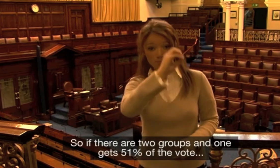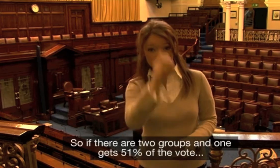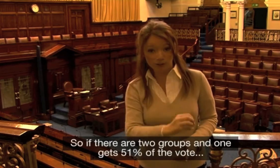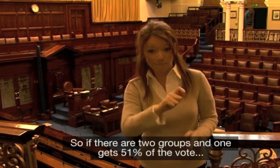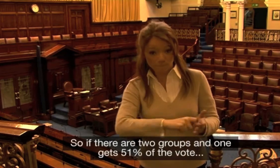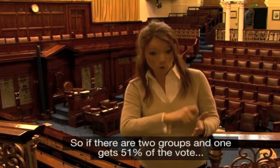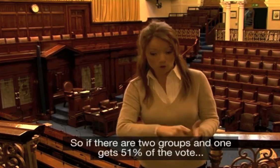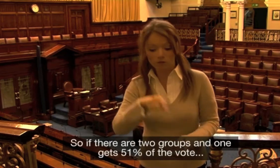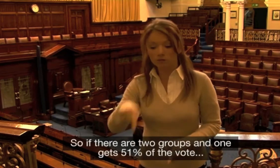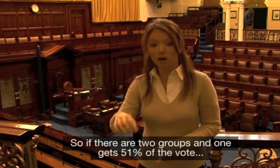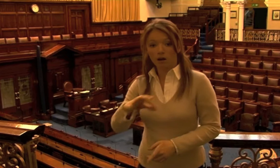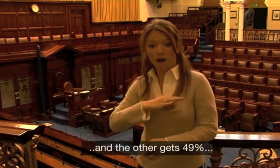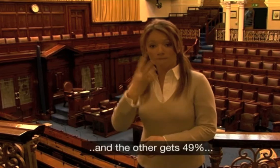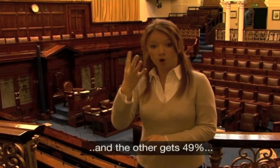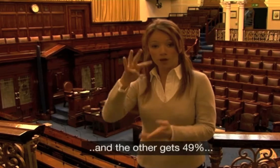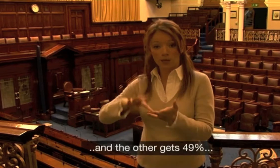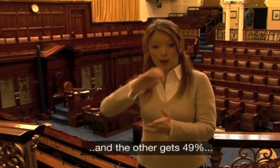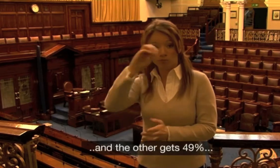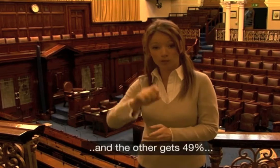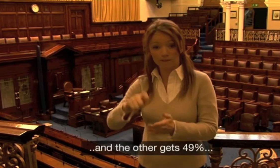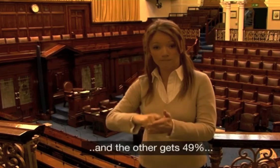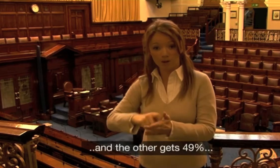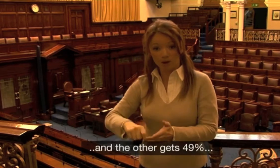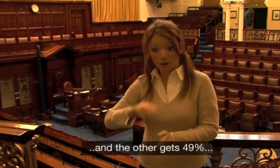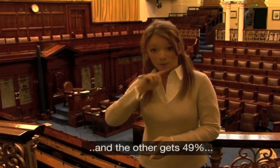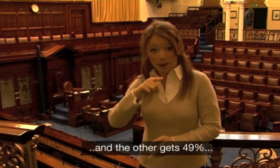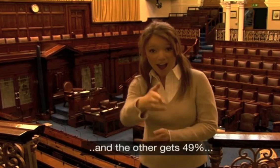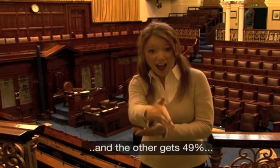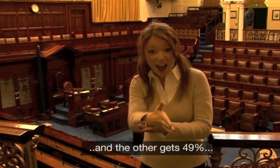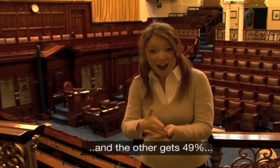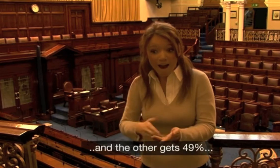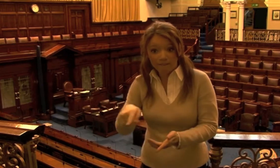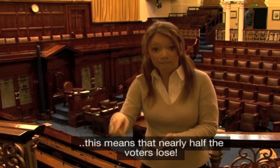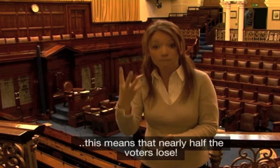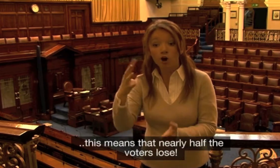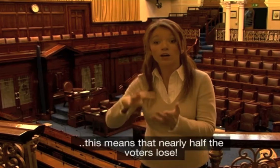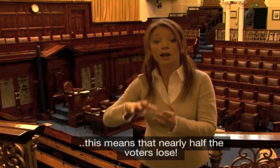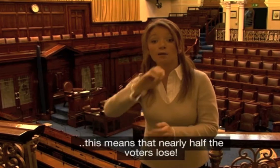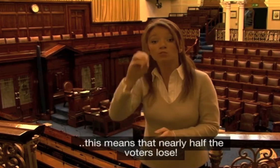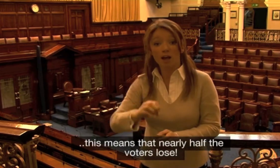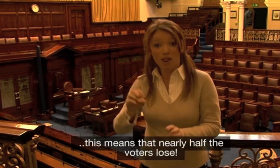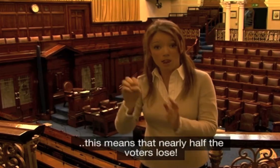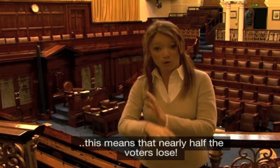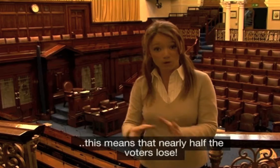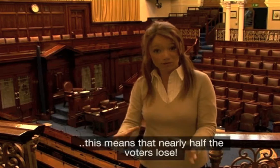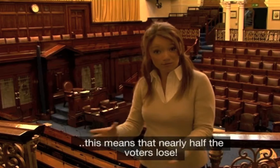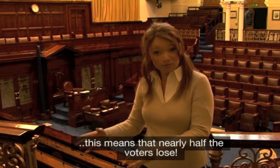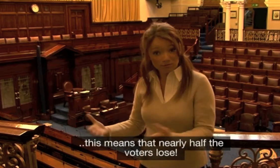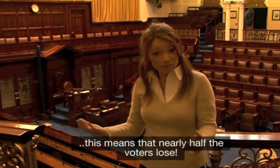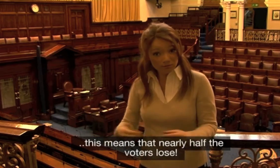vote and the other gets 49%, this means that nearly half the voters lose.